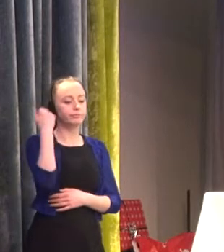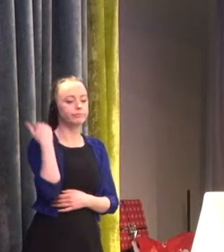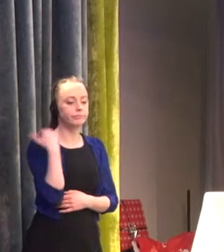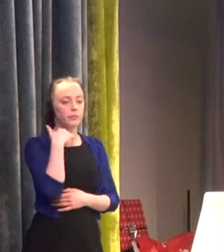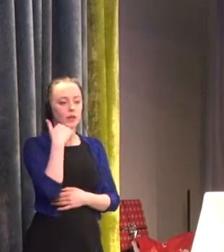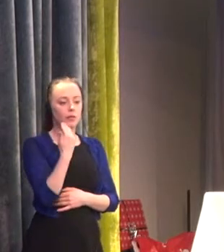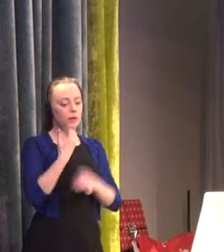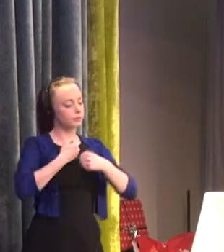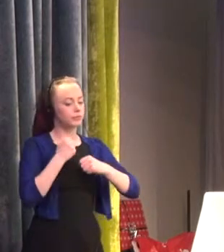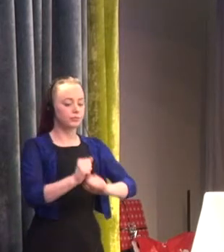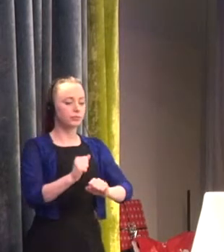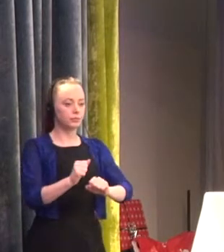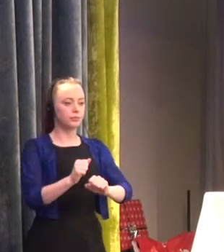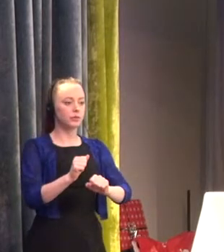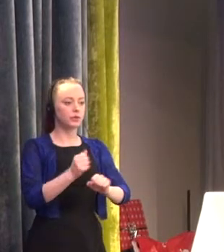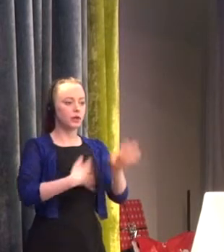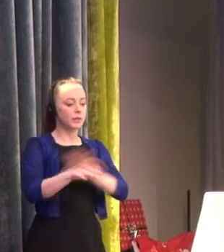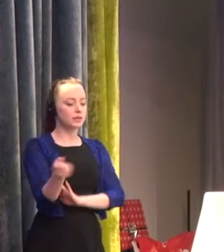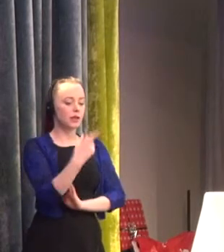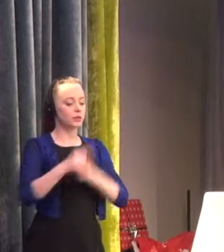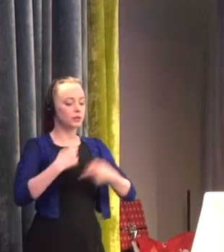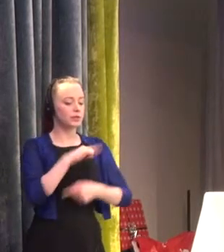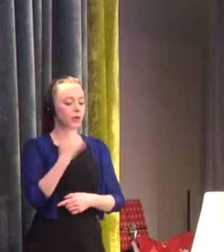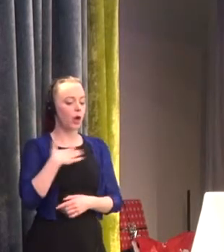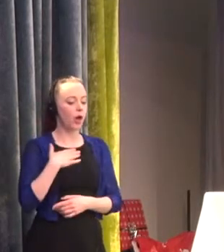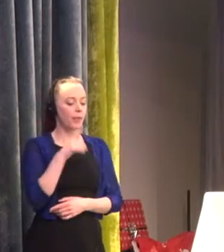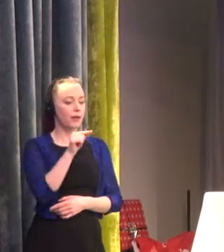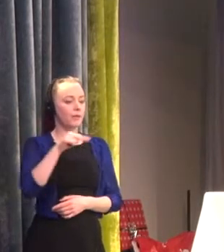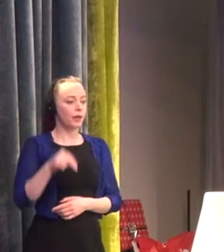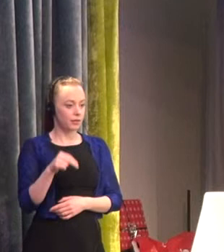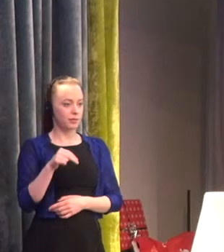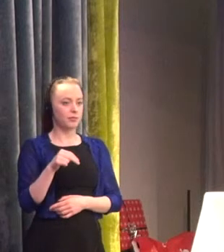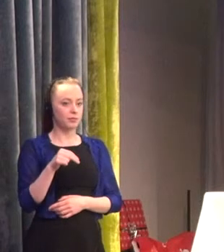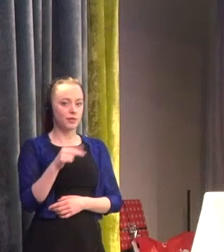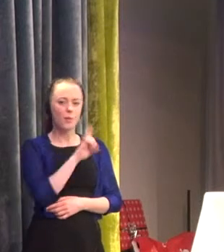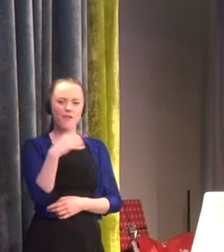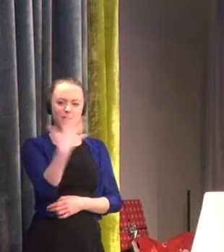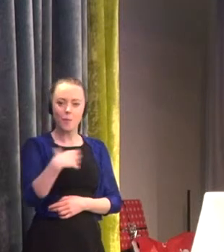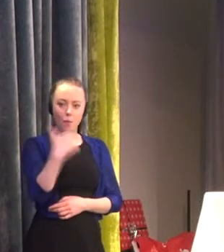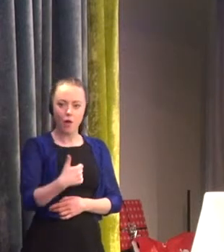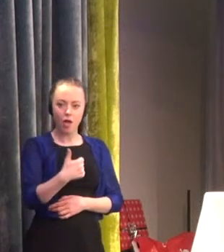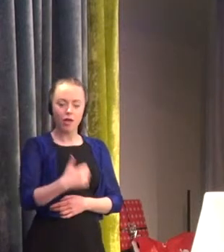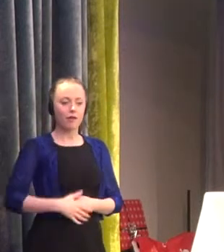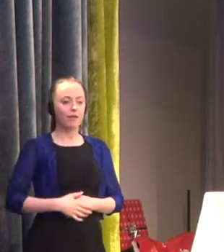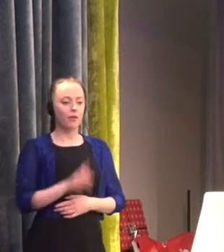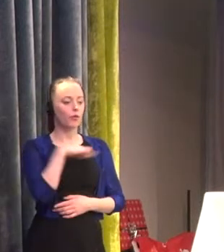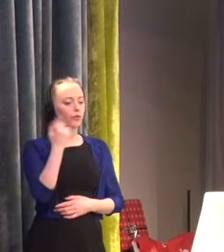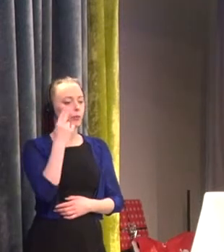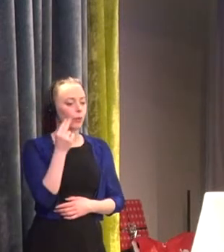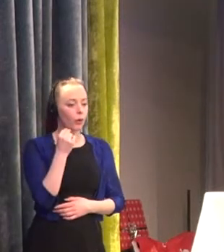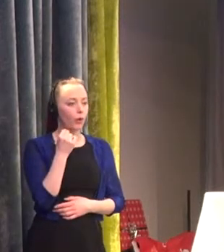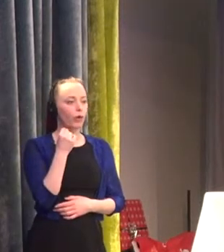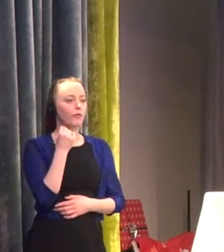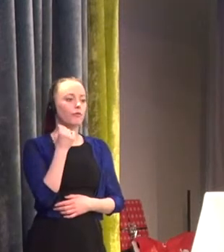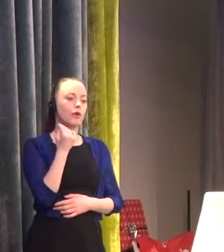hit the ground running. It's only 5 years. And we're trying to take apart thousands of years of prejudice